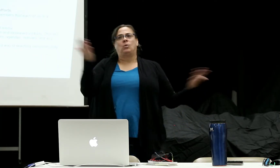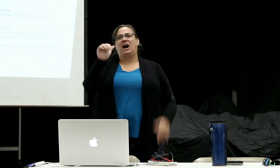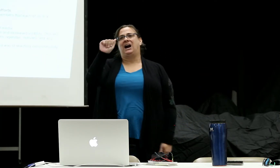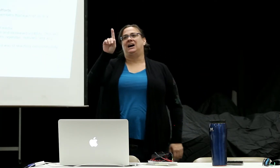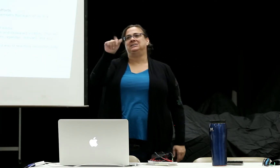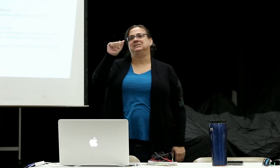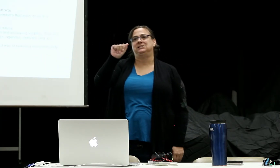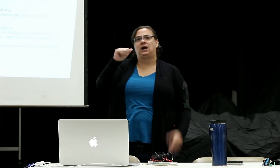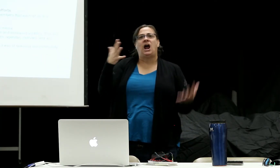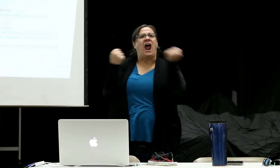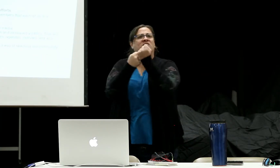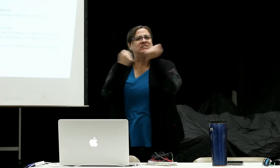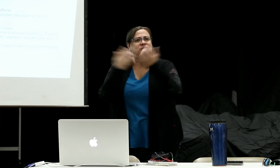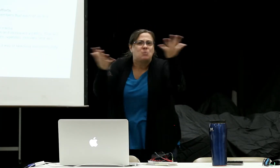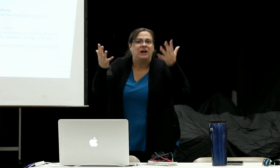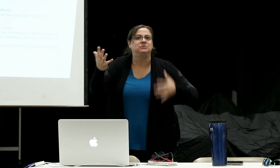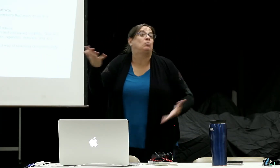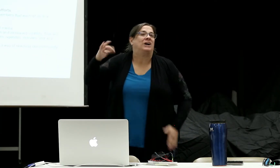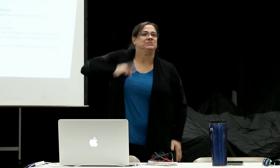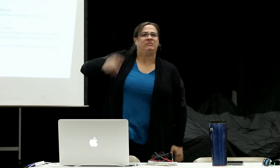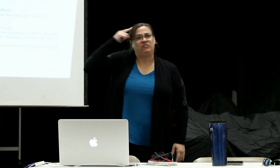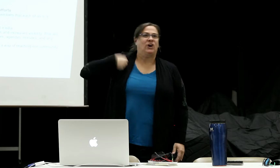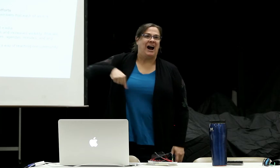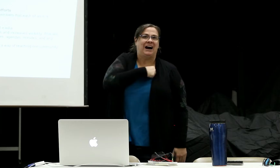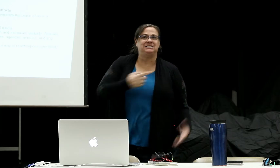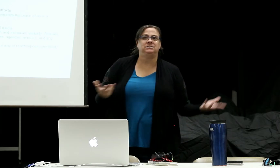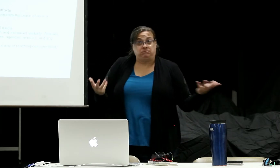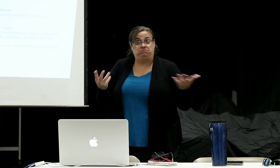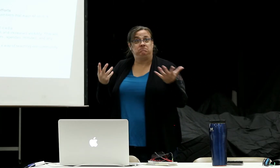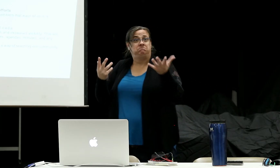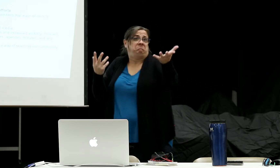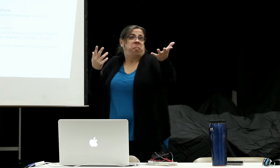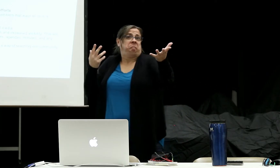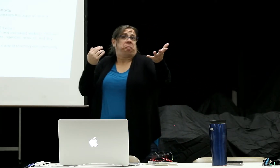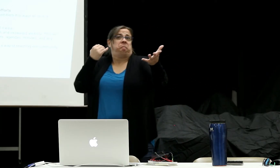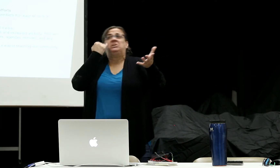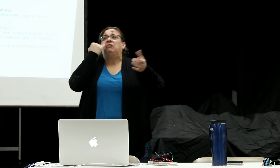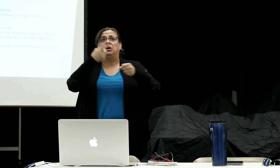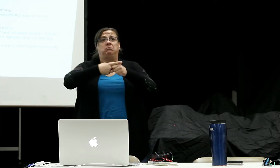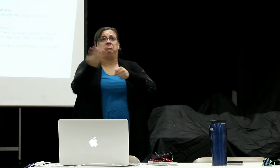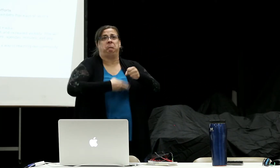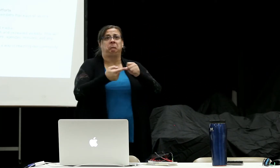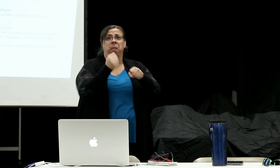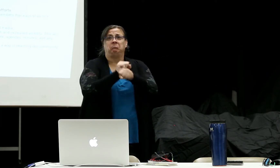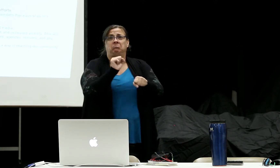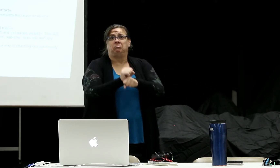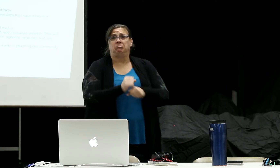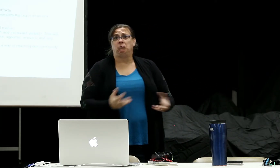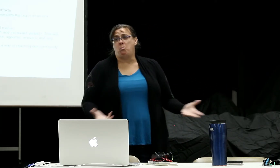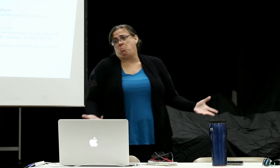Everybody must know about the ADA and must know about their advocacy and what they can do for themselves.